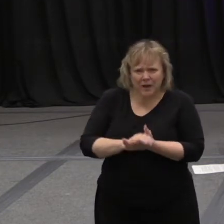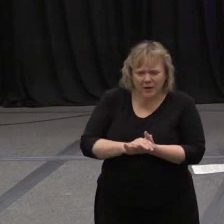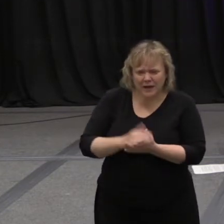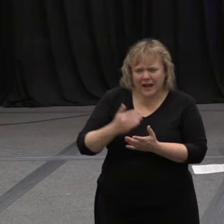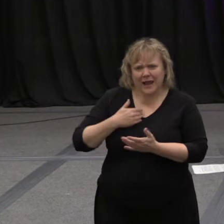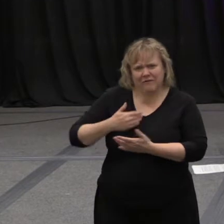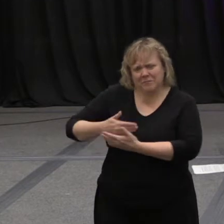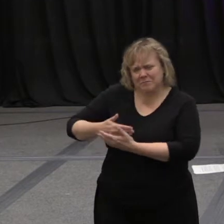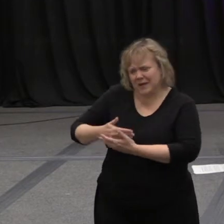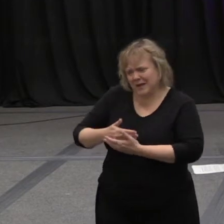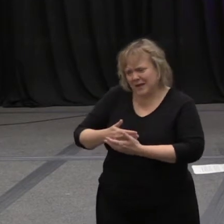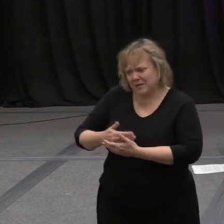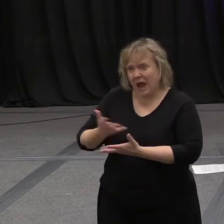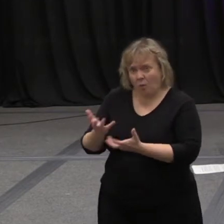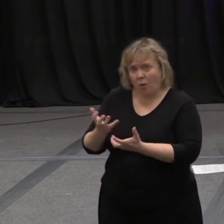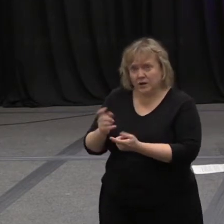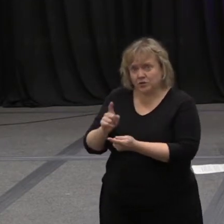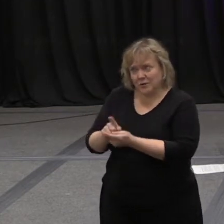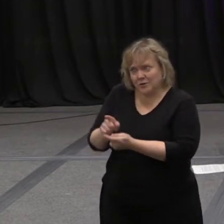baby.